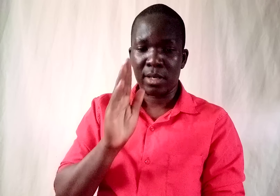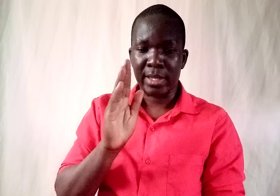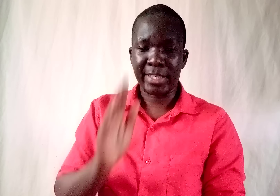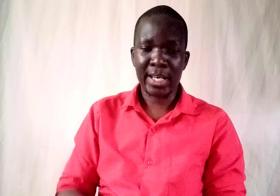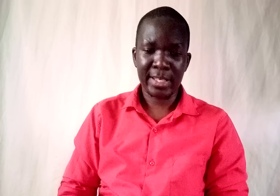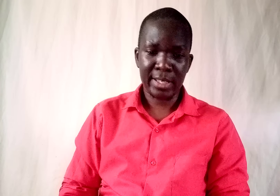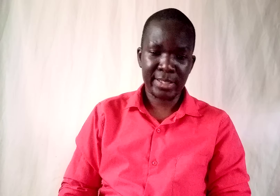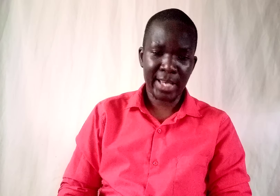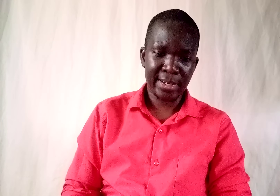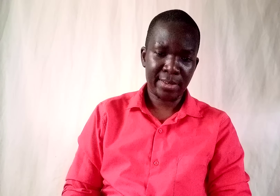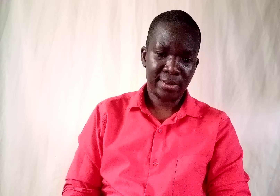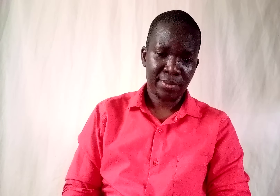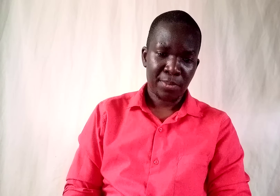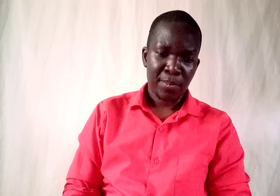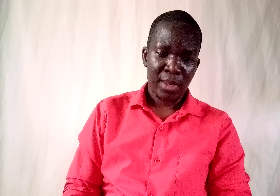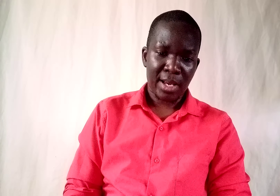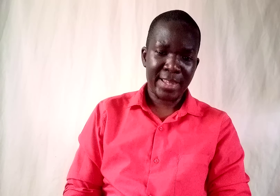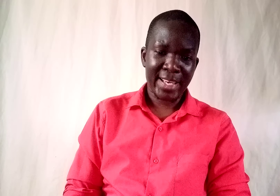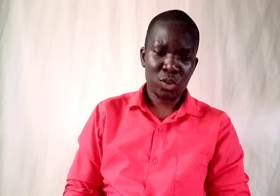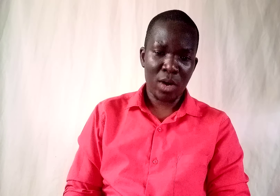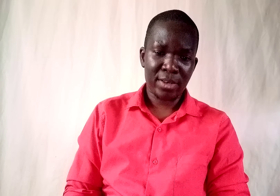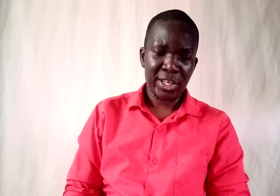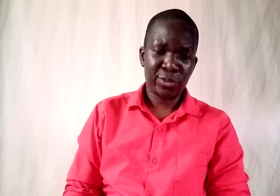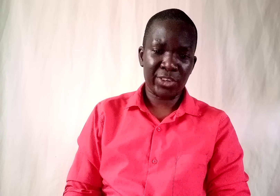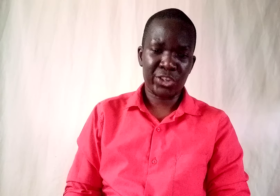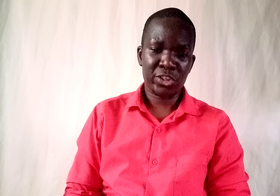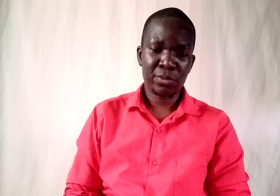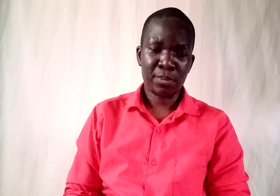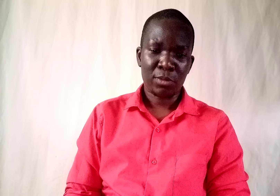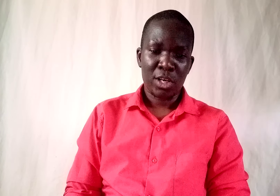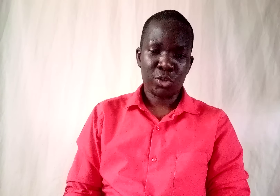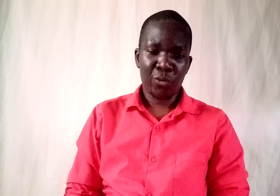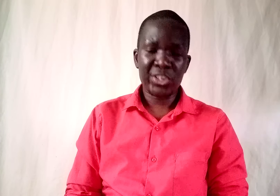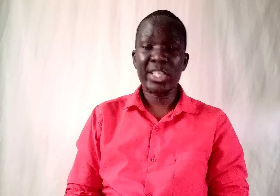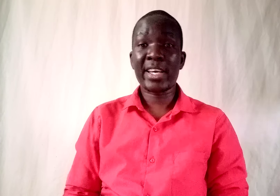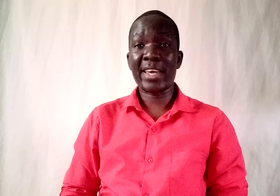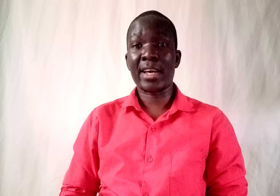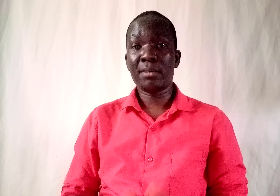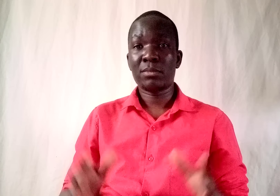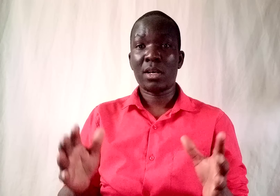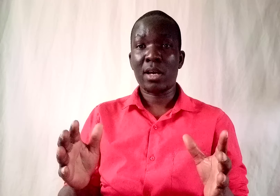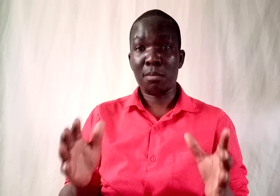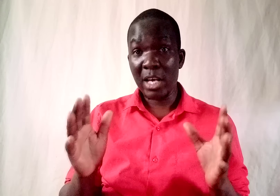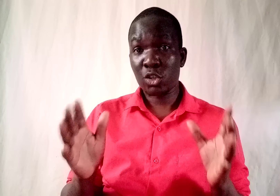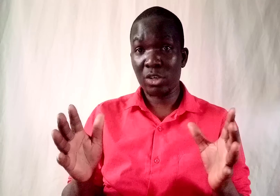they share the sign. The next one is fish. So fish in Kenya, based on